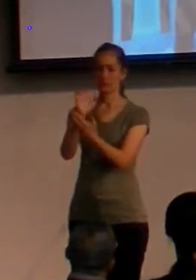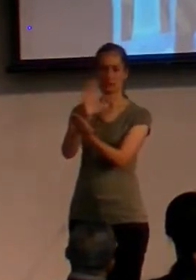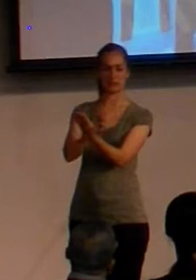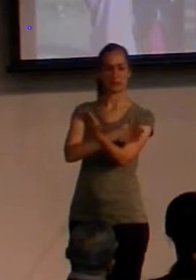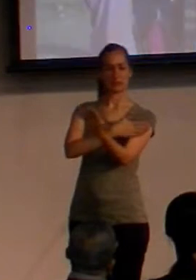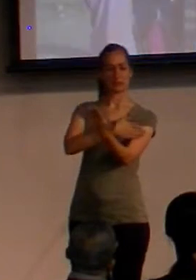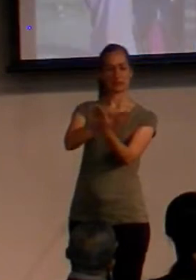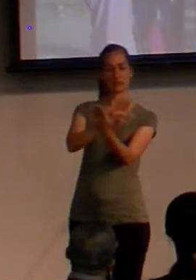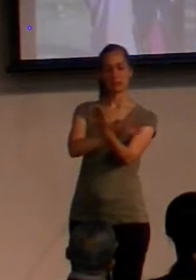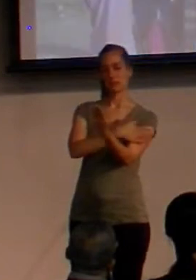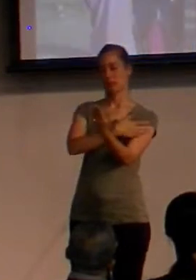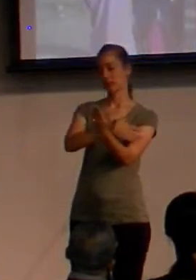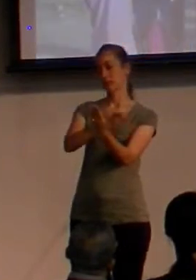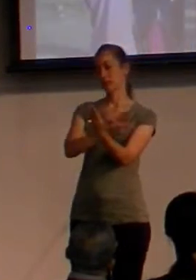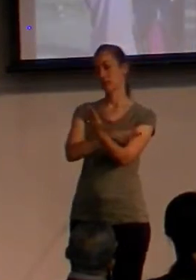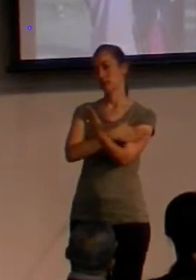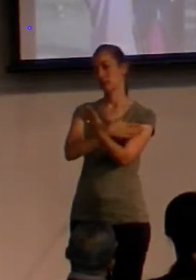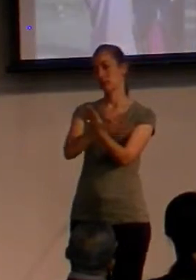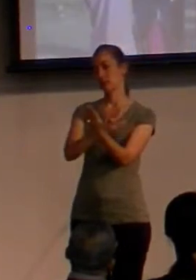and